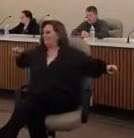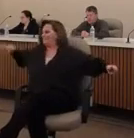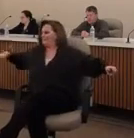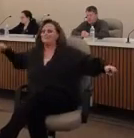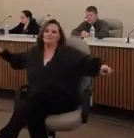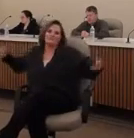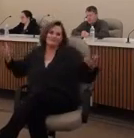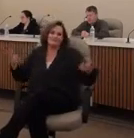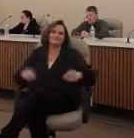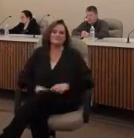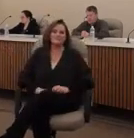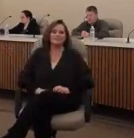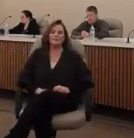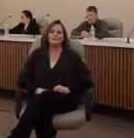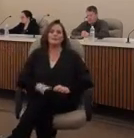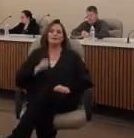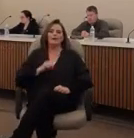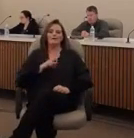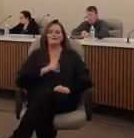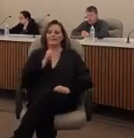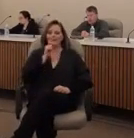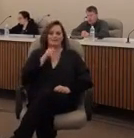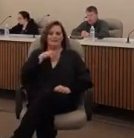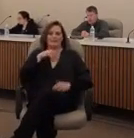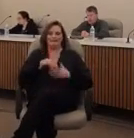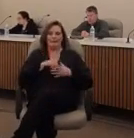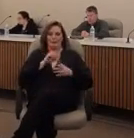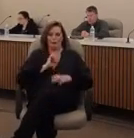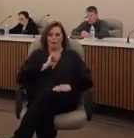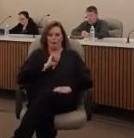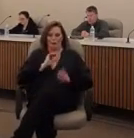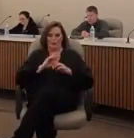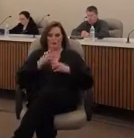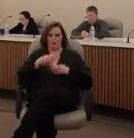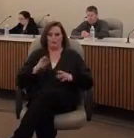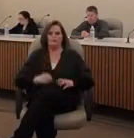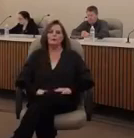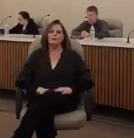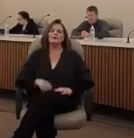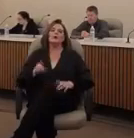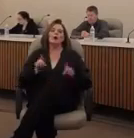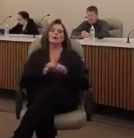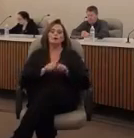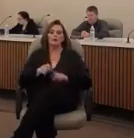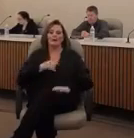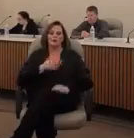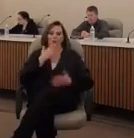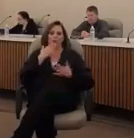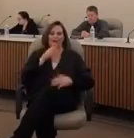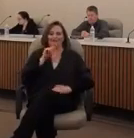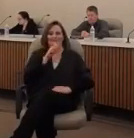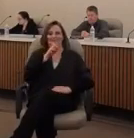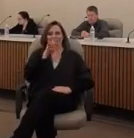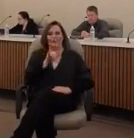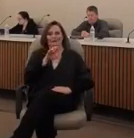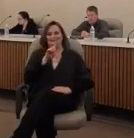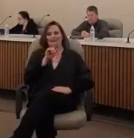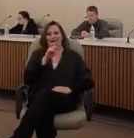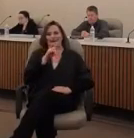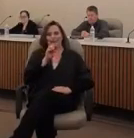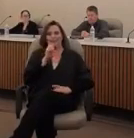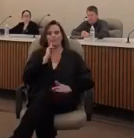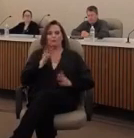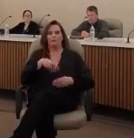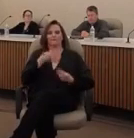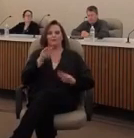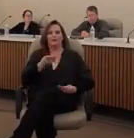their staff is not in the room. I'd also like to take this opportunity to thank Terry Daniele for providing